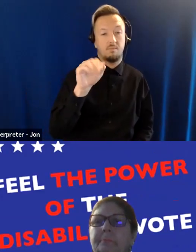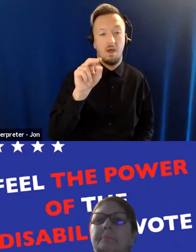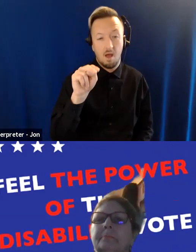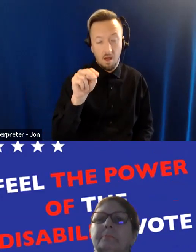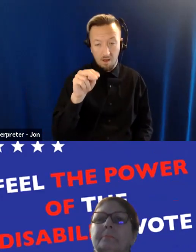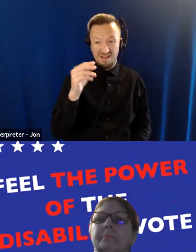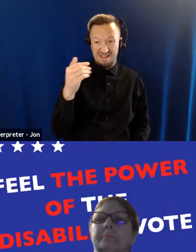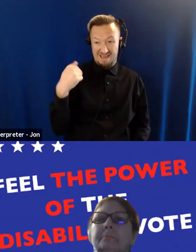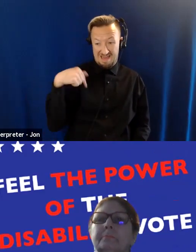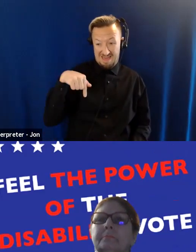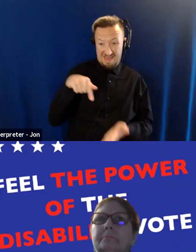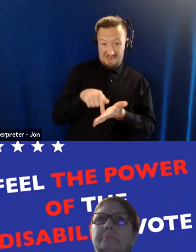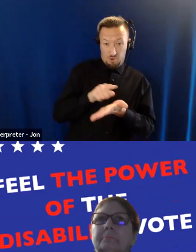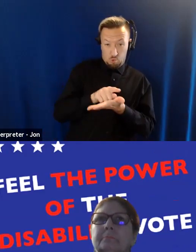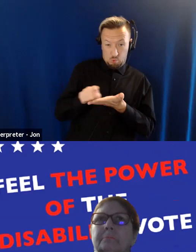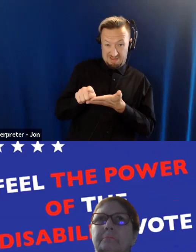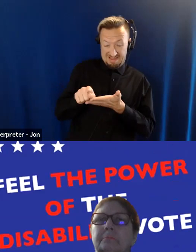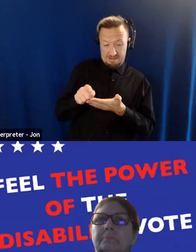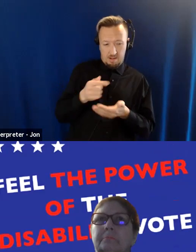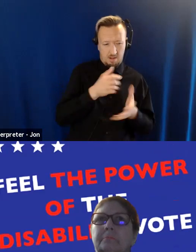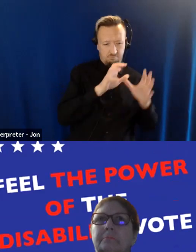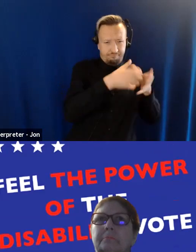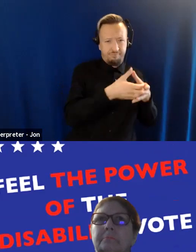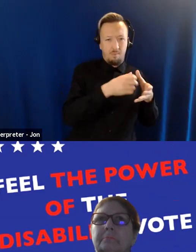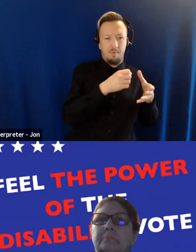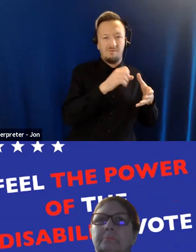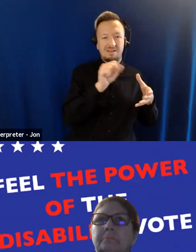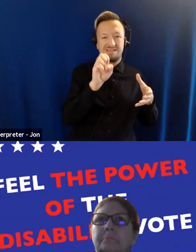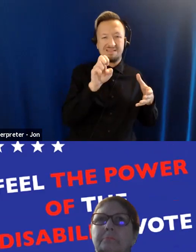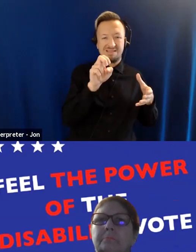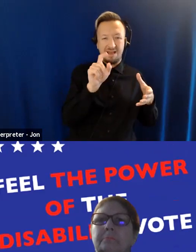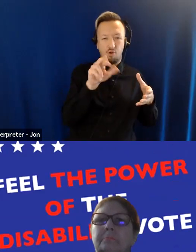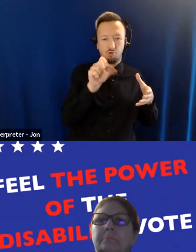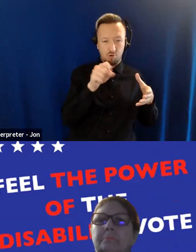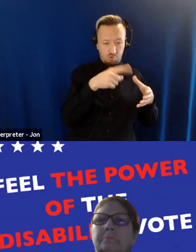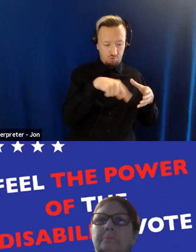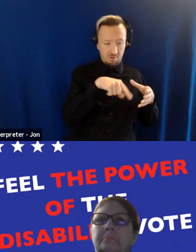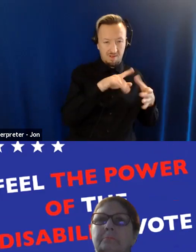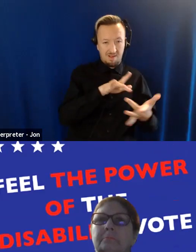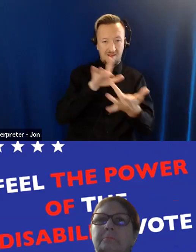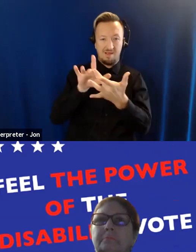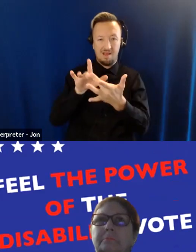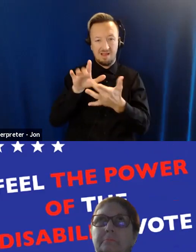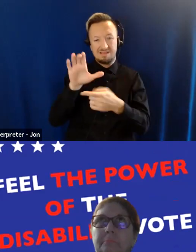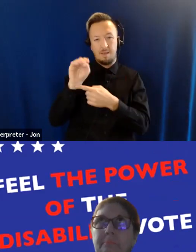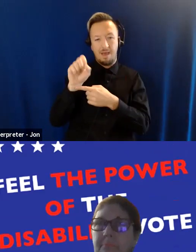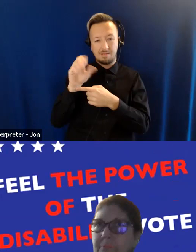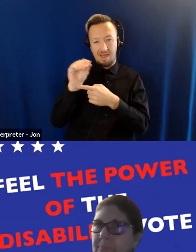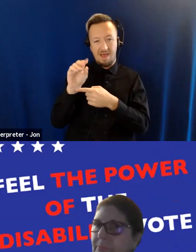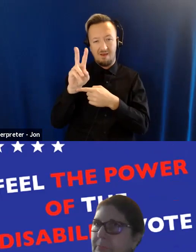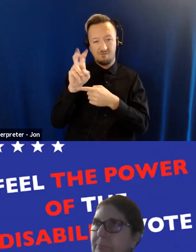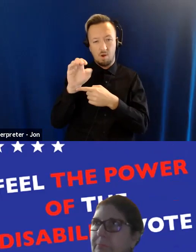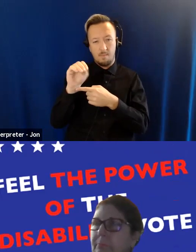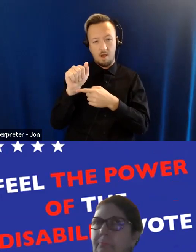a number of senators asked at the administrator of CMS, Seema Verma, for